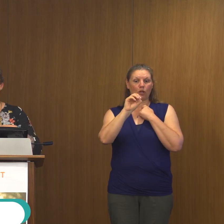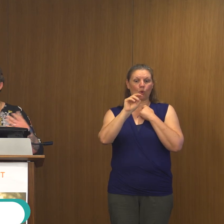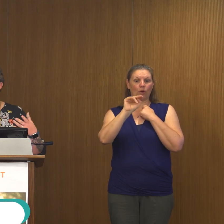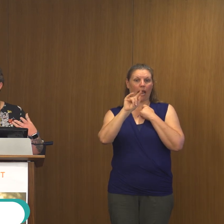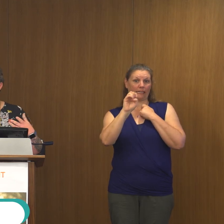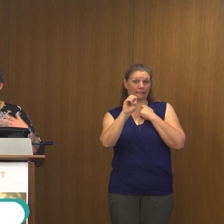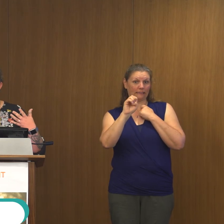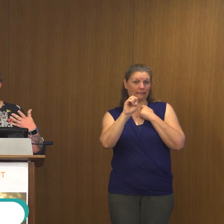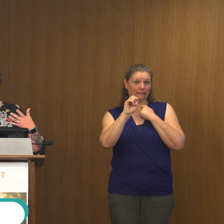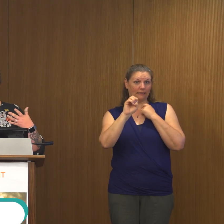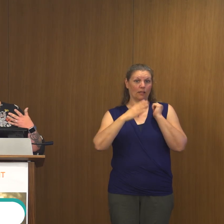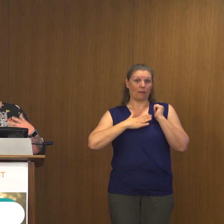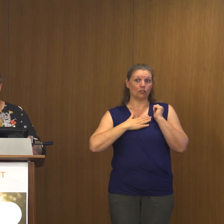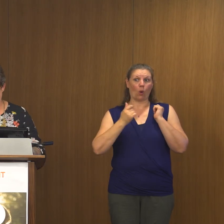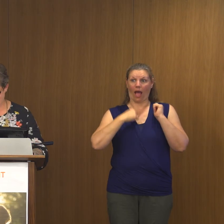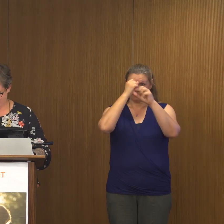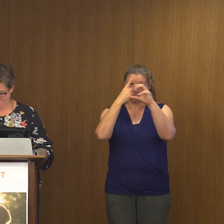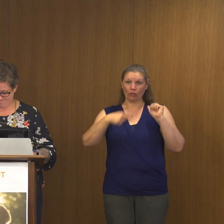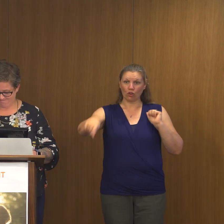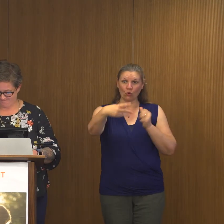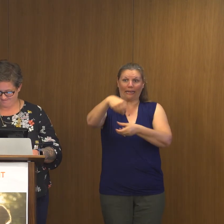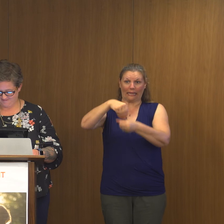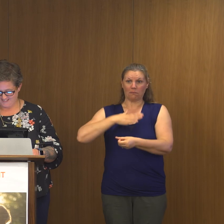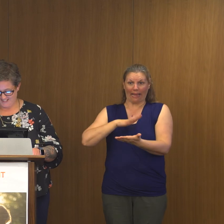at my kitchen table having pizza tonight. So.